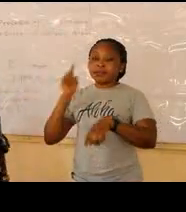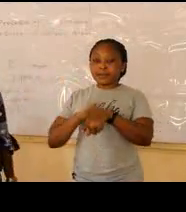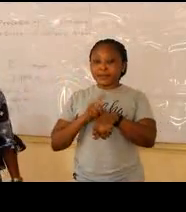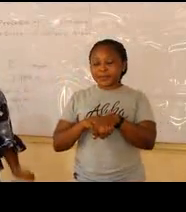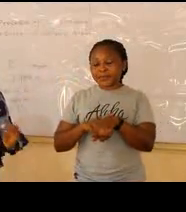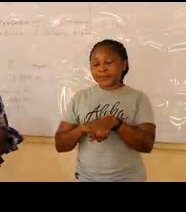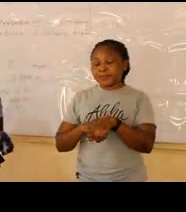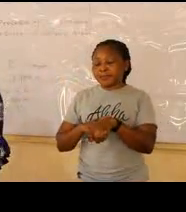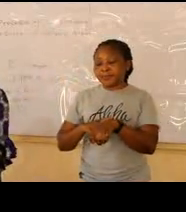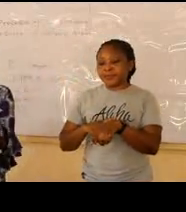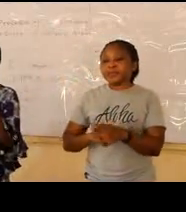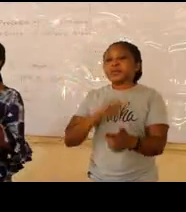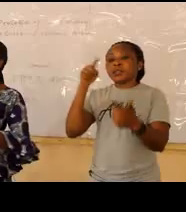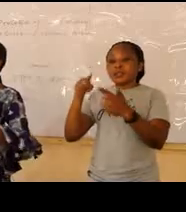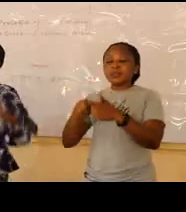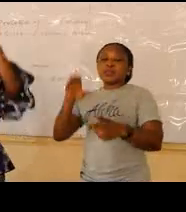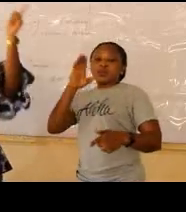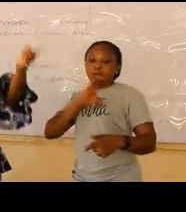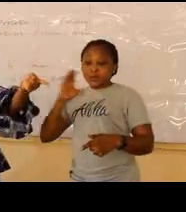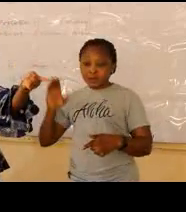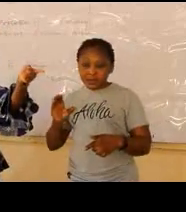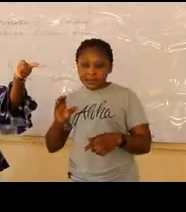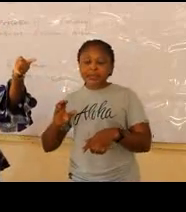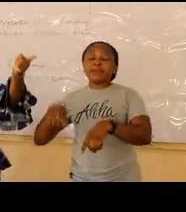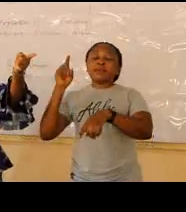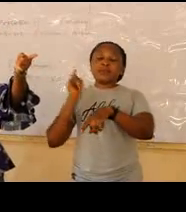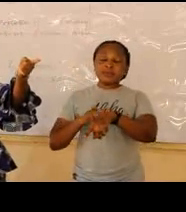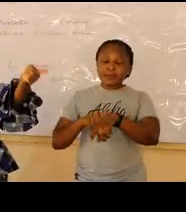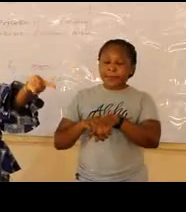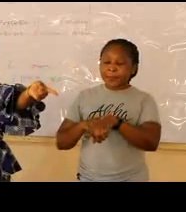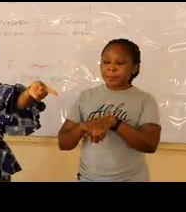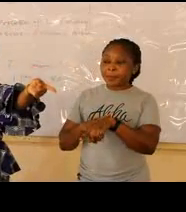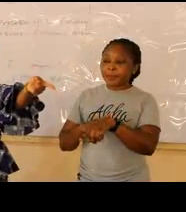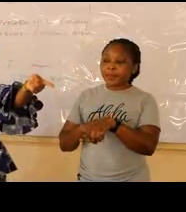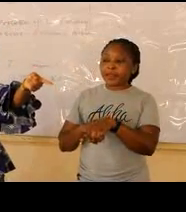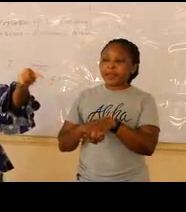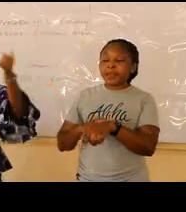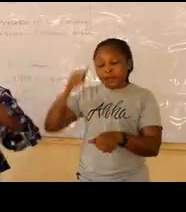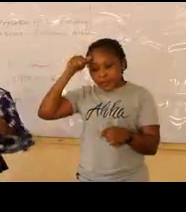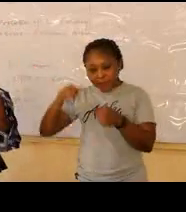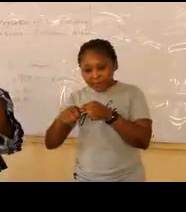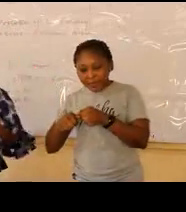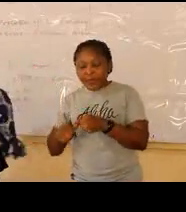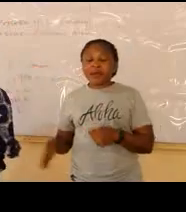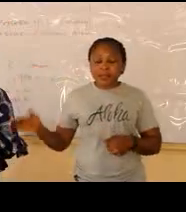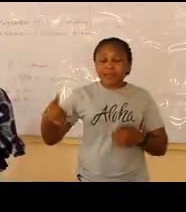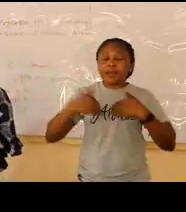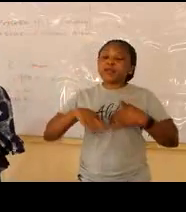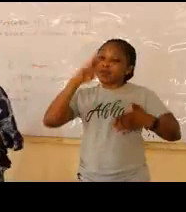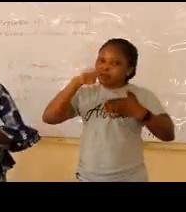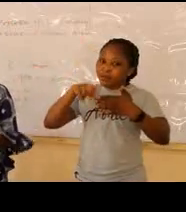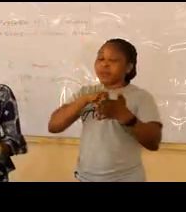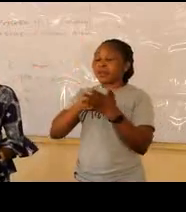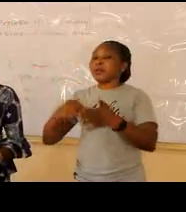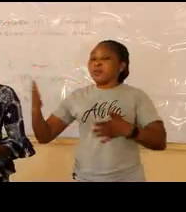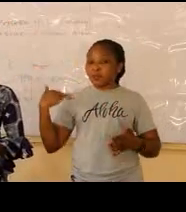committee stage, the bill has already been approved in the second stage, which is what? Second reading.